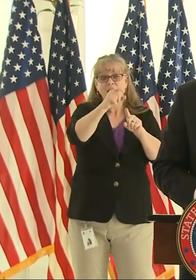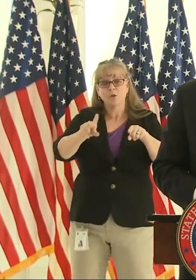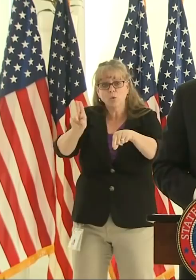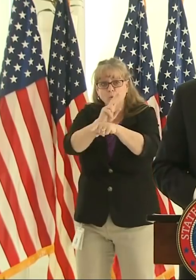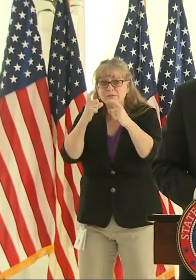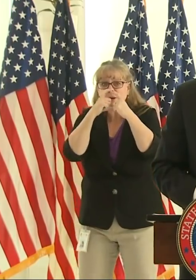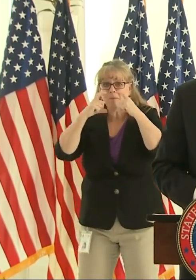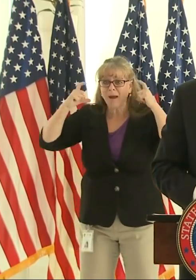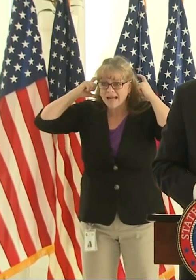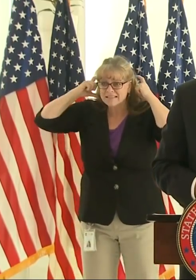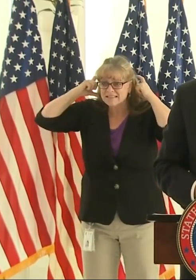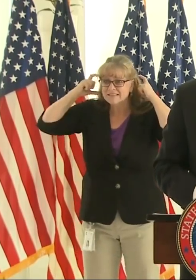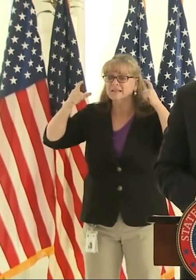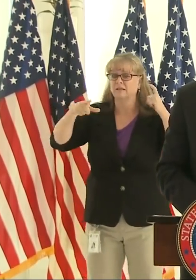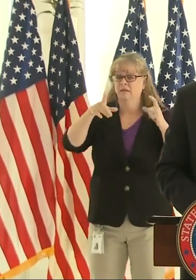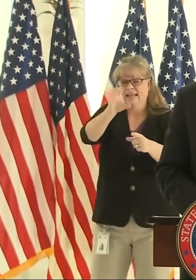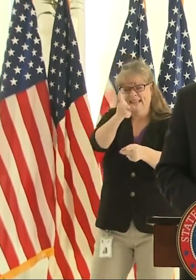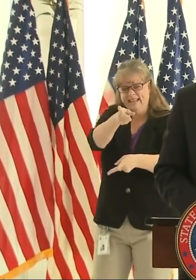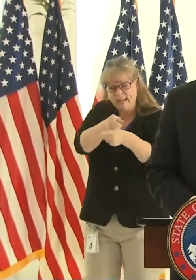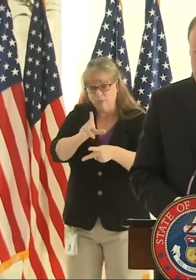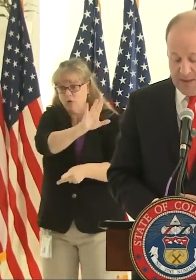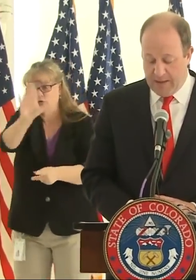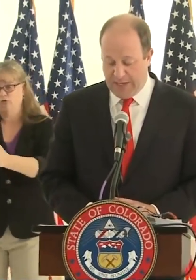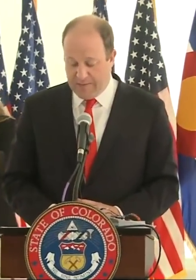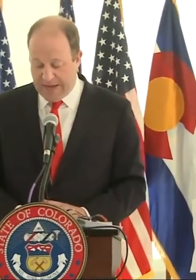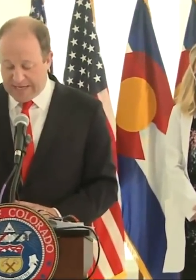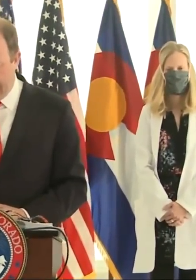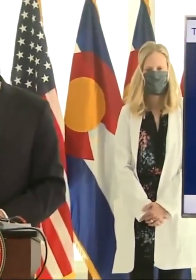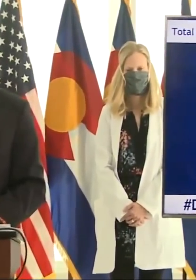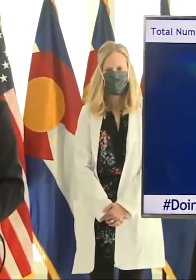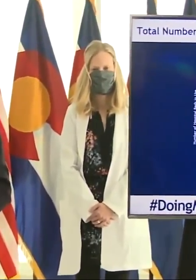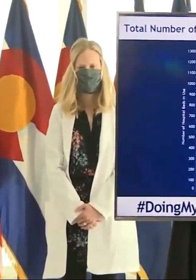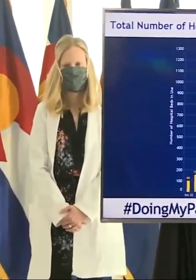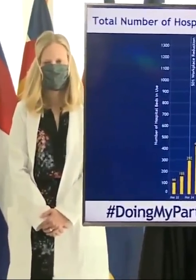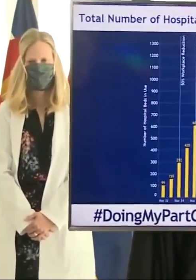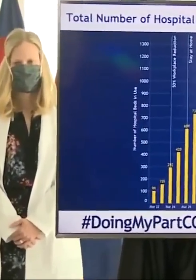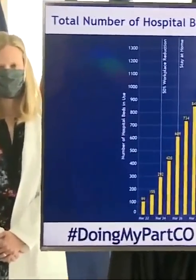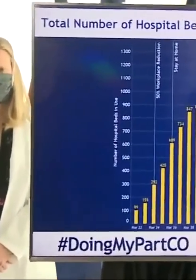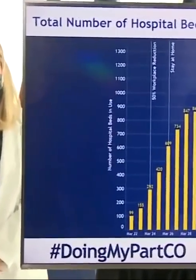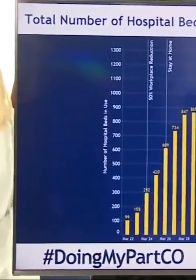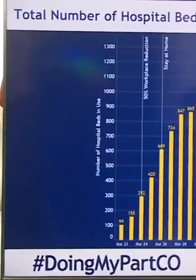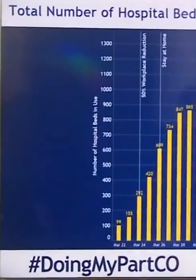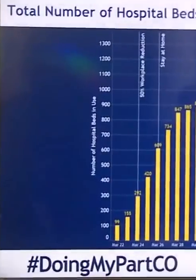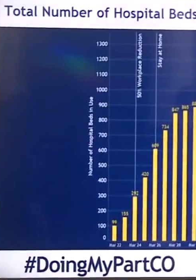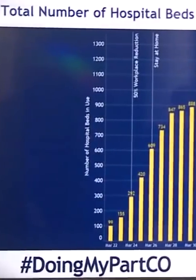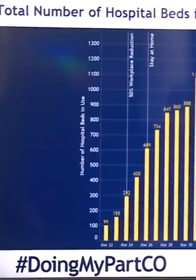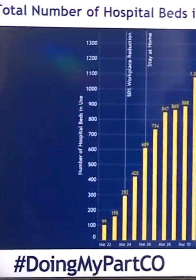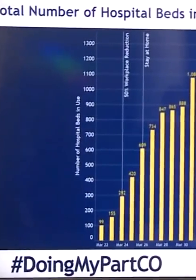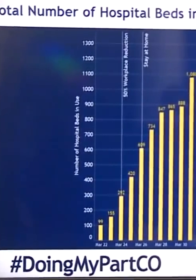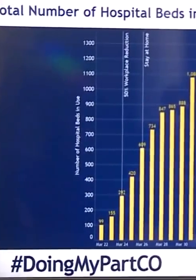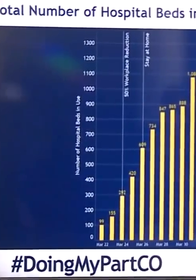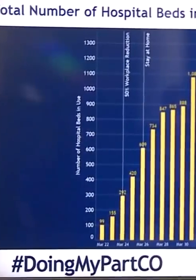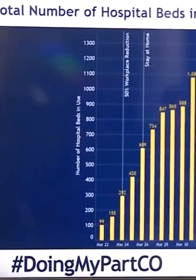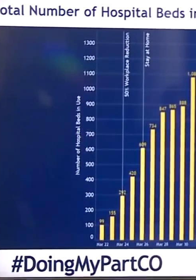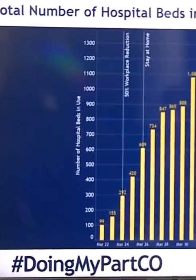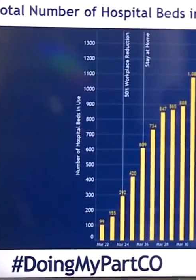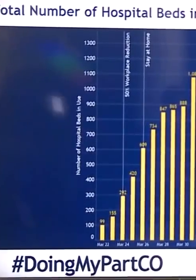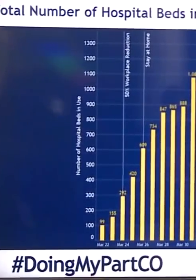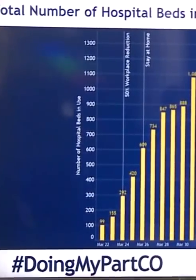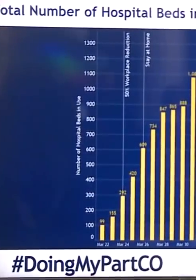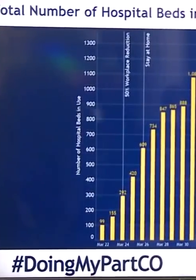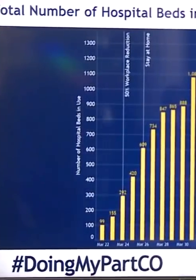great success. We certainly hope that we can maintain this work. Keep in mind that there's an 8 to 12 day lag in people